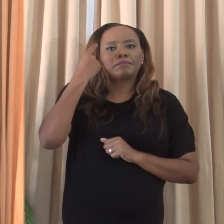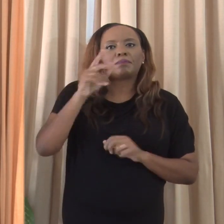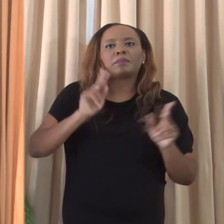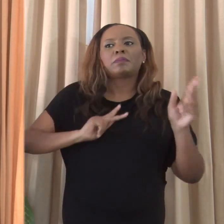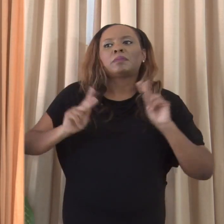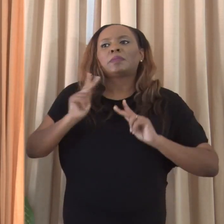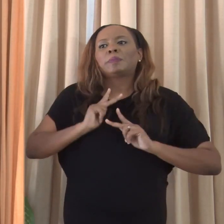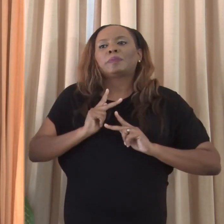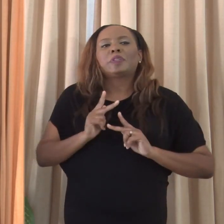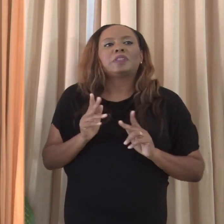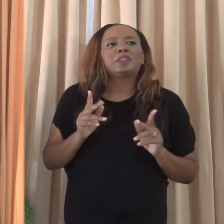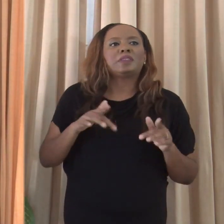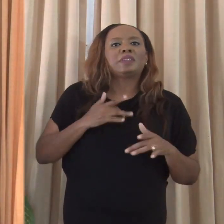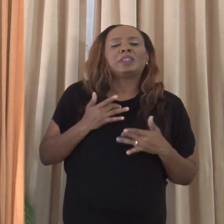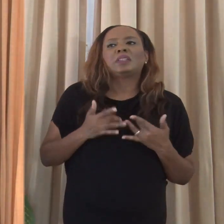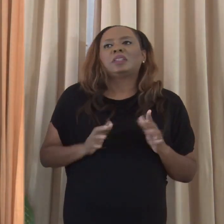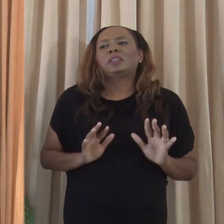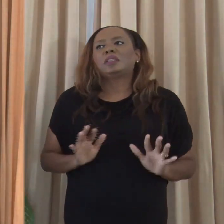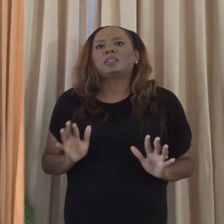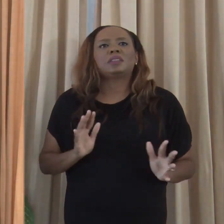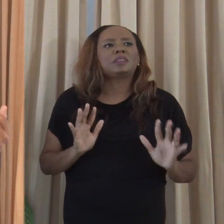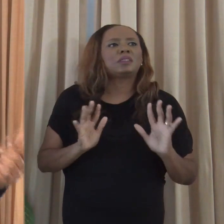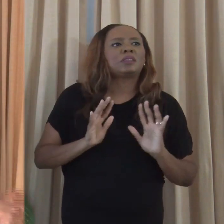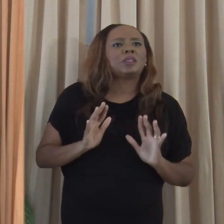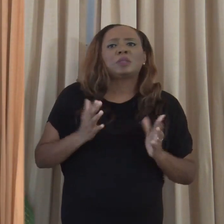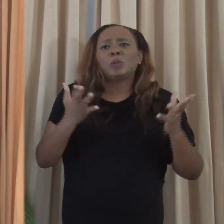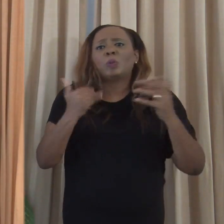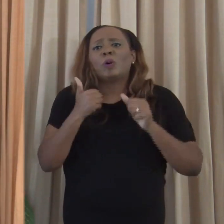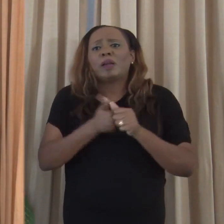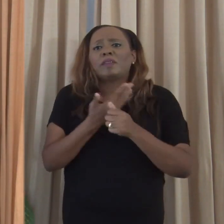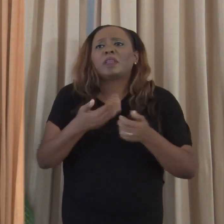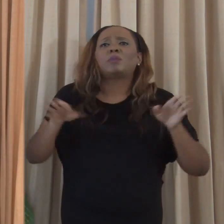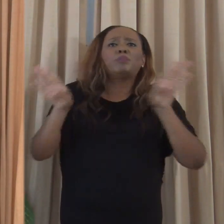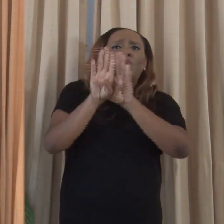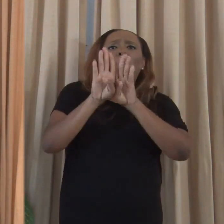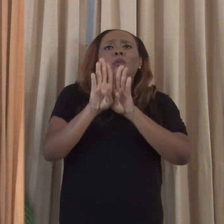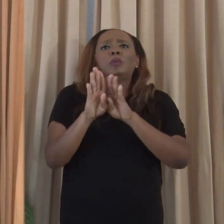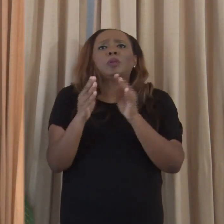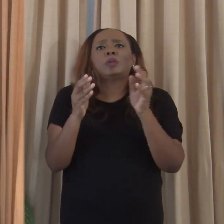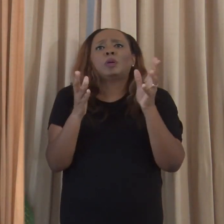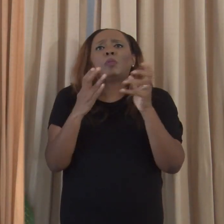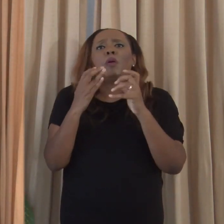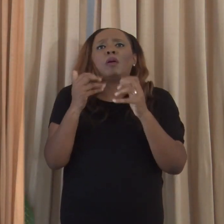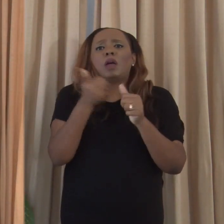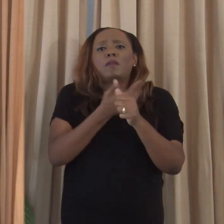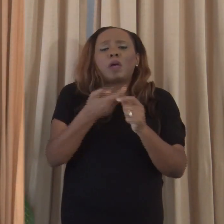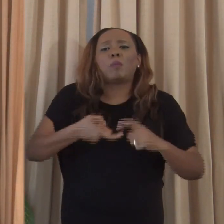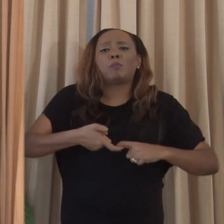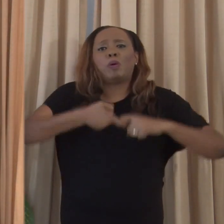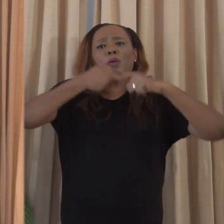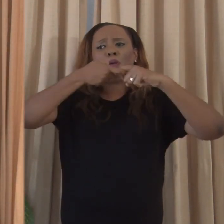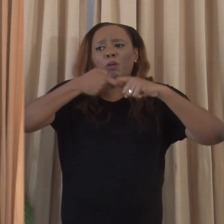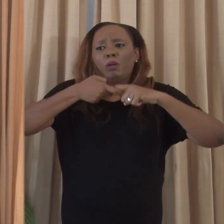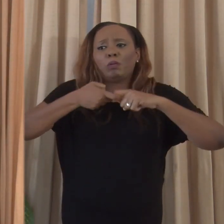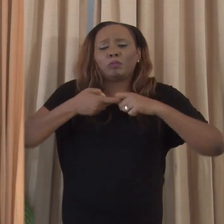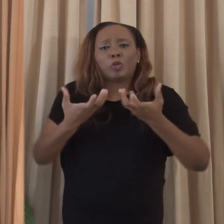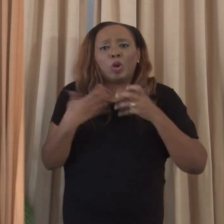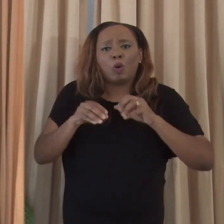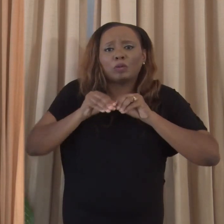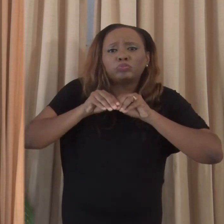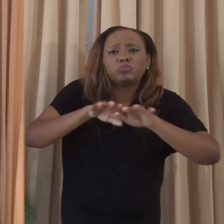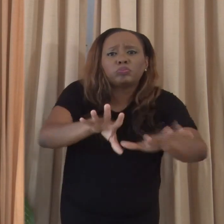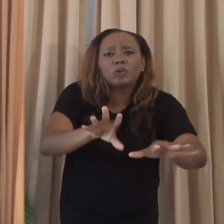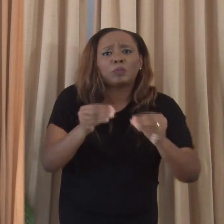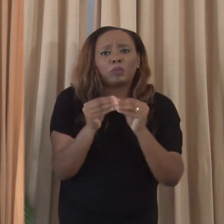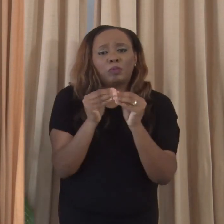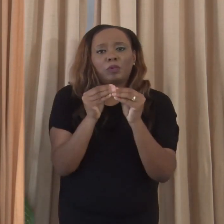I get why people would want to see the most drastic possible measure being taken. But